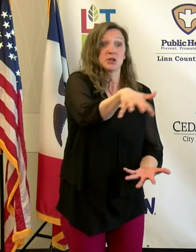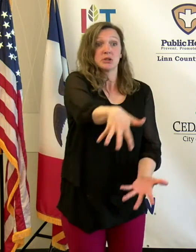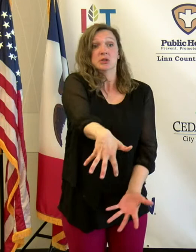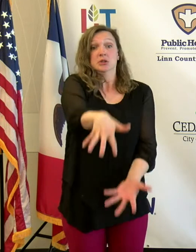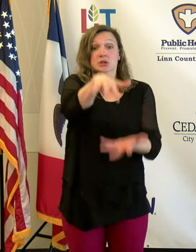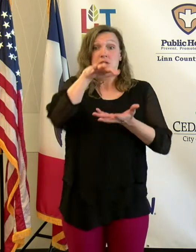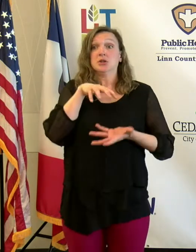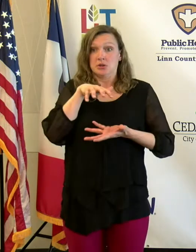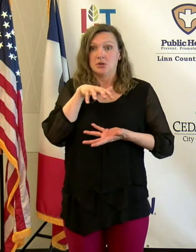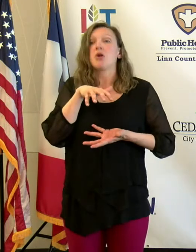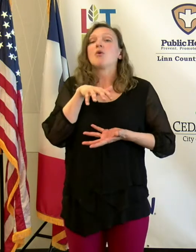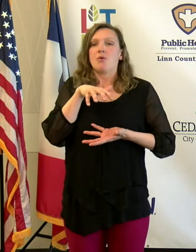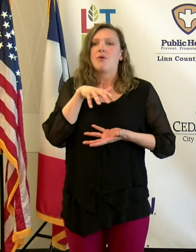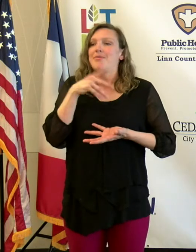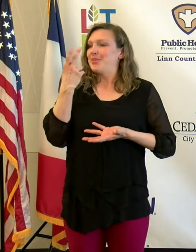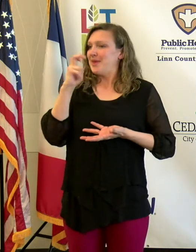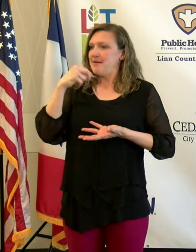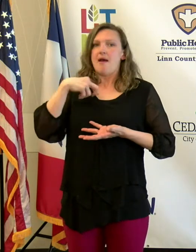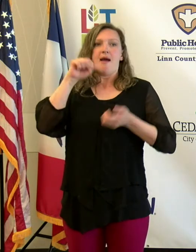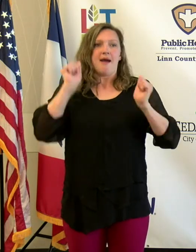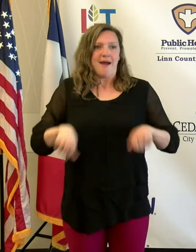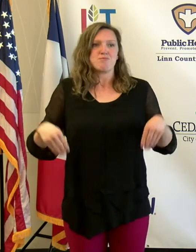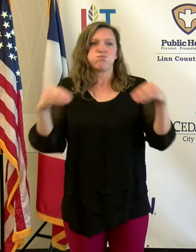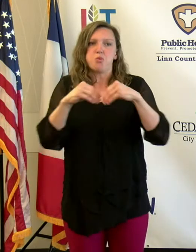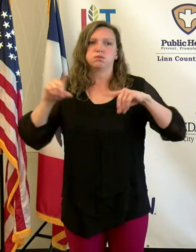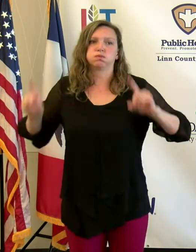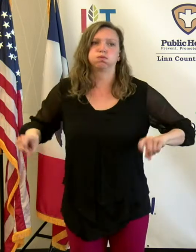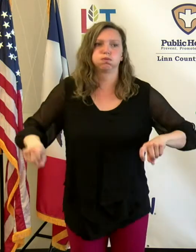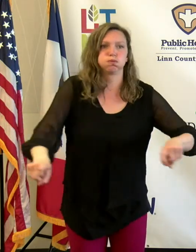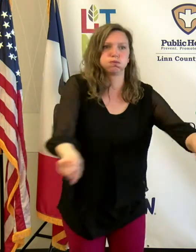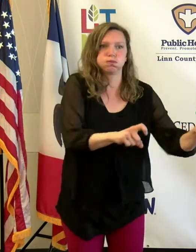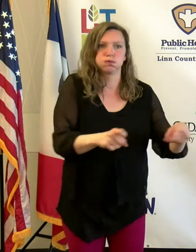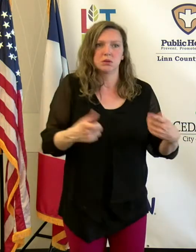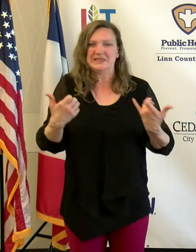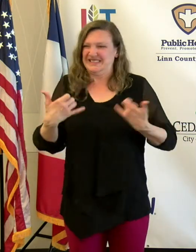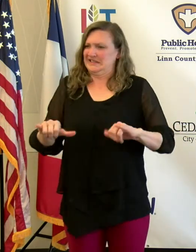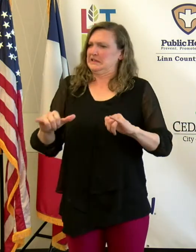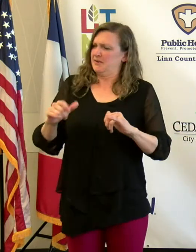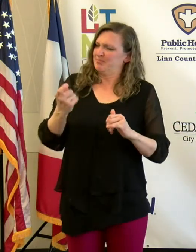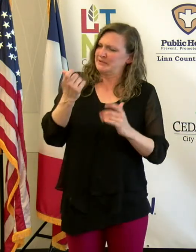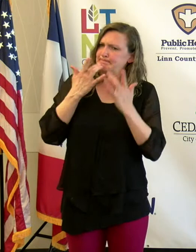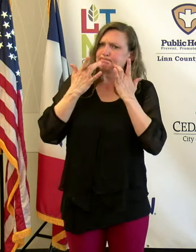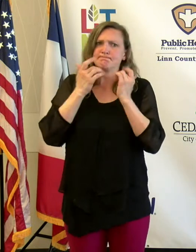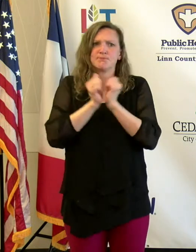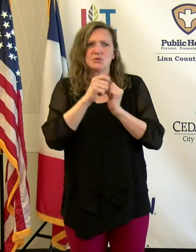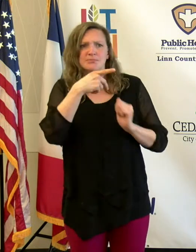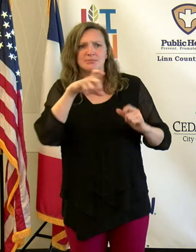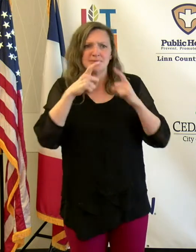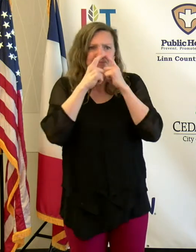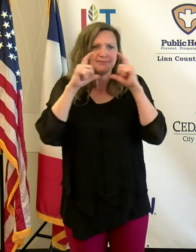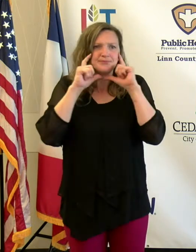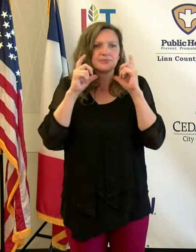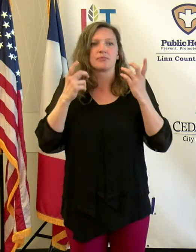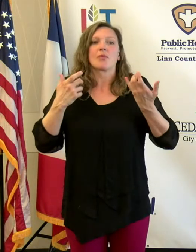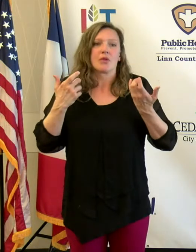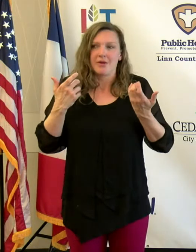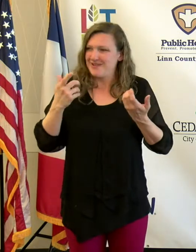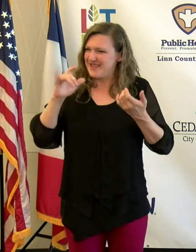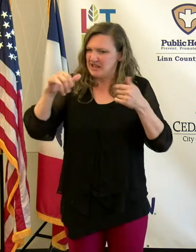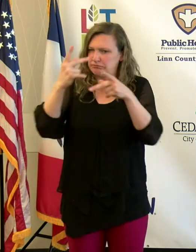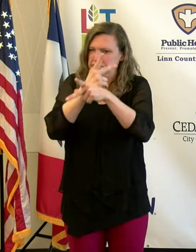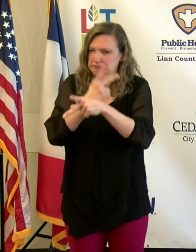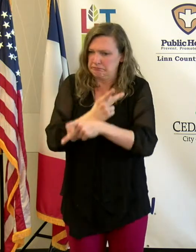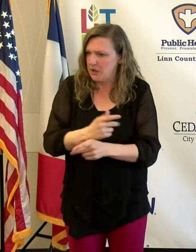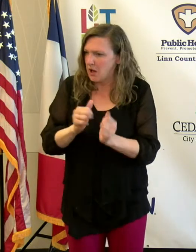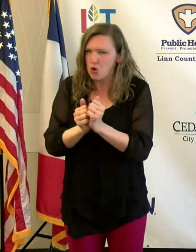testing we do so that we can really look at the disease burden within our communities. So to answer you how many tests are per